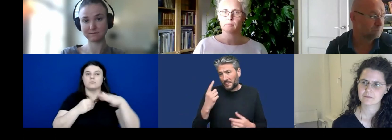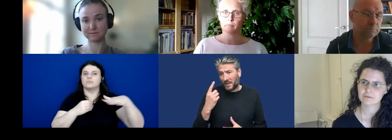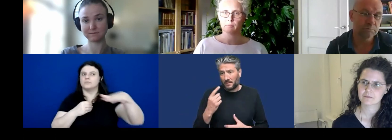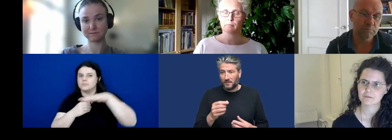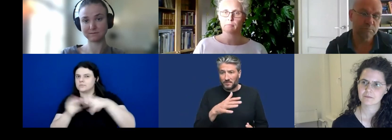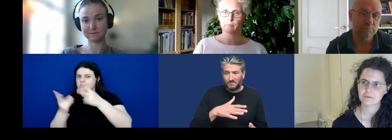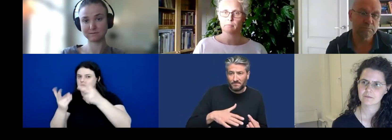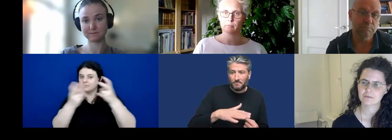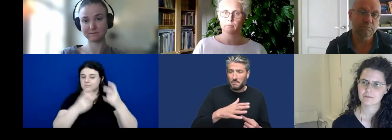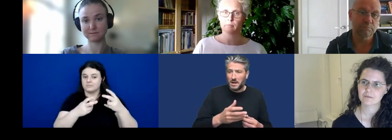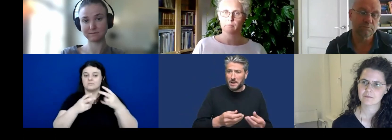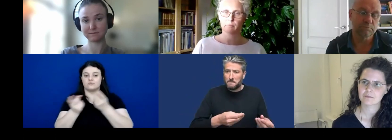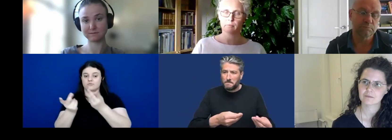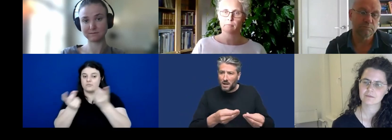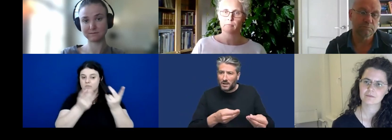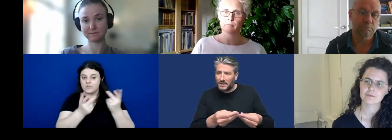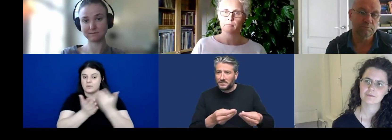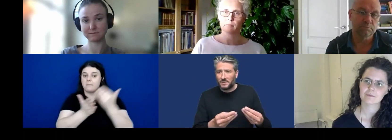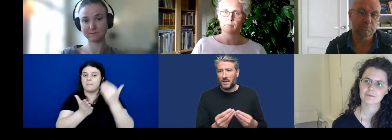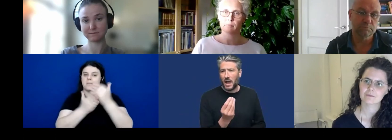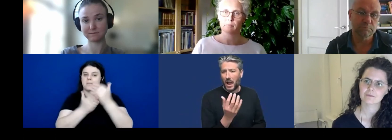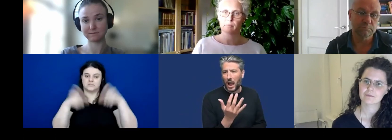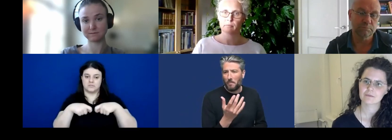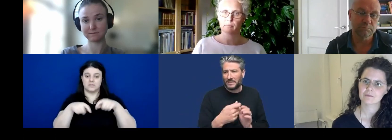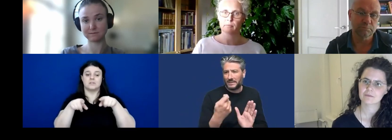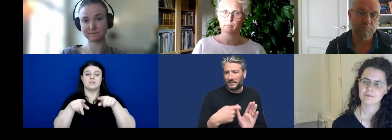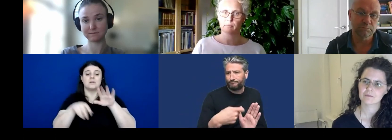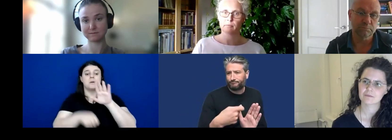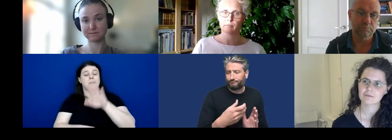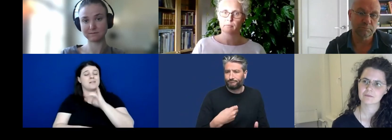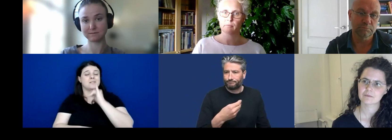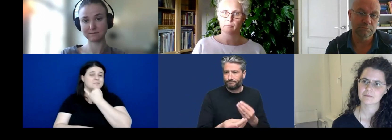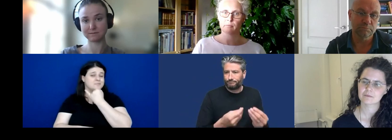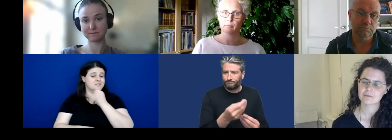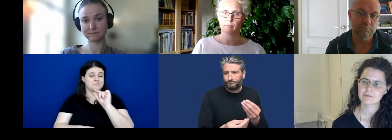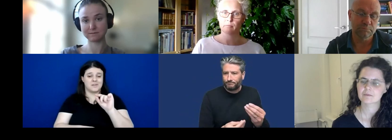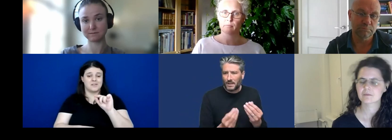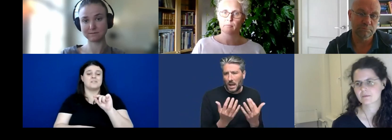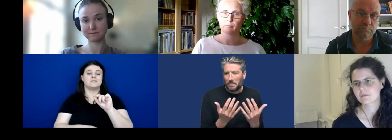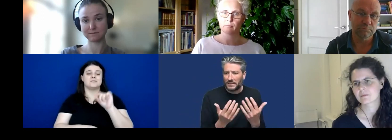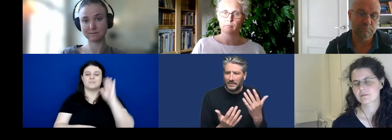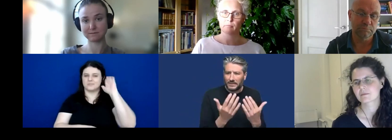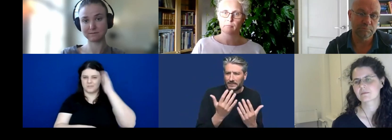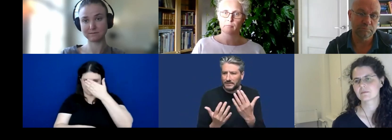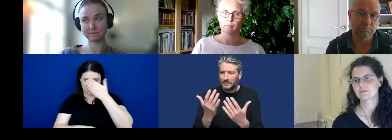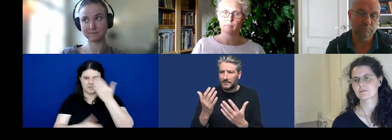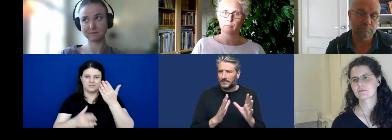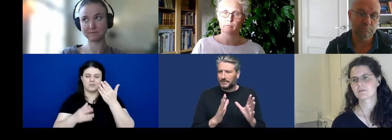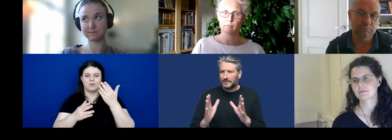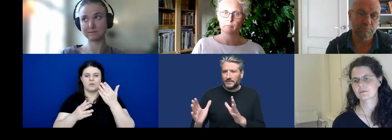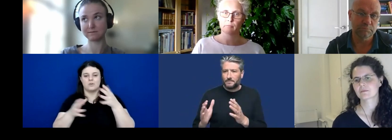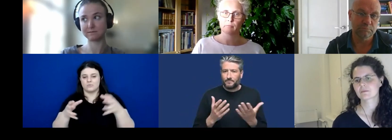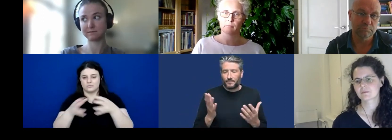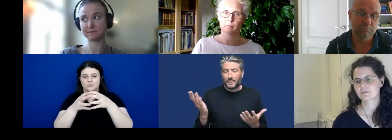additional sales they will do with this. And unfortunately, deafblind and blind and low vision community doesn't make